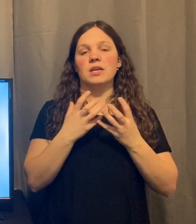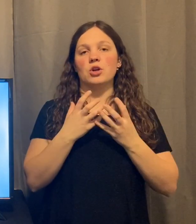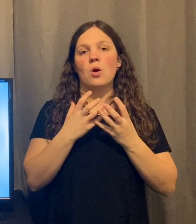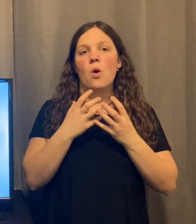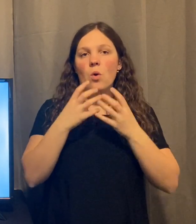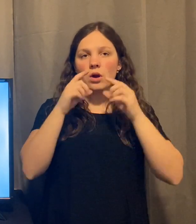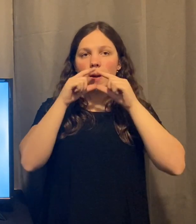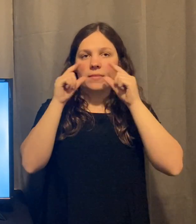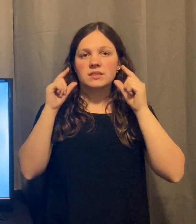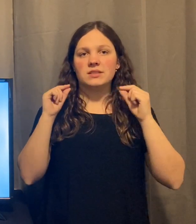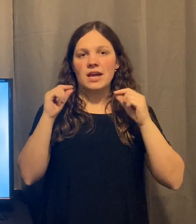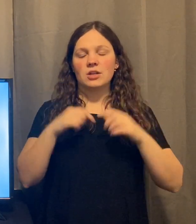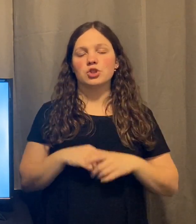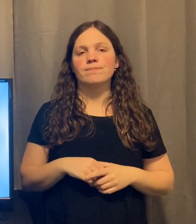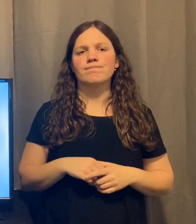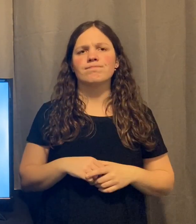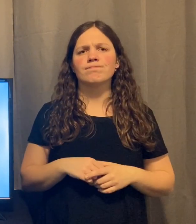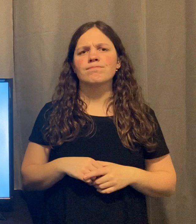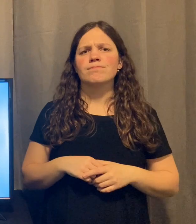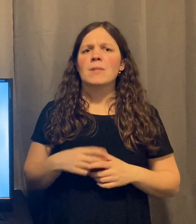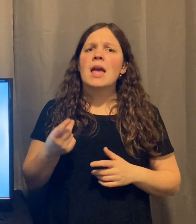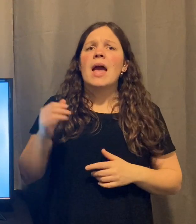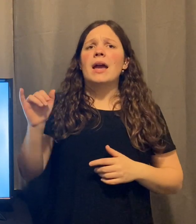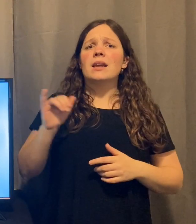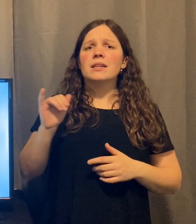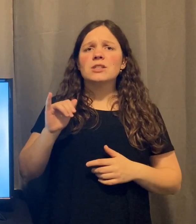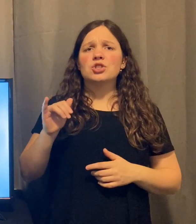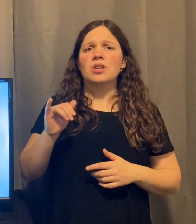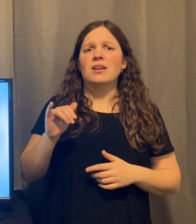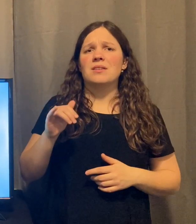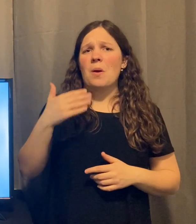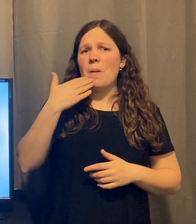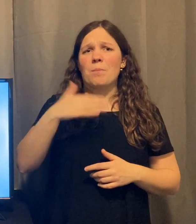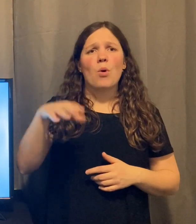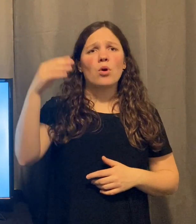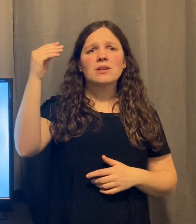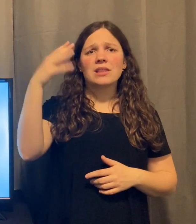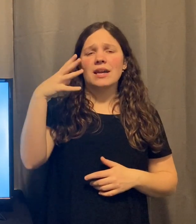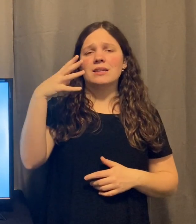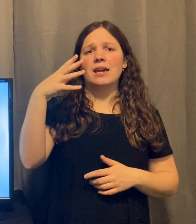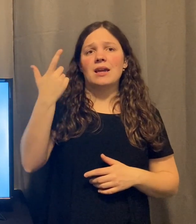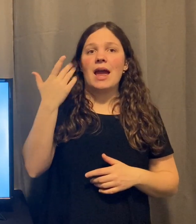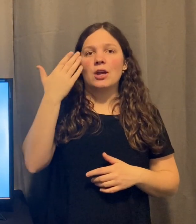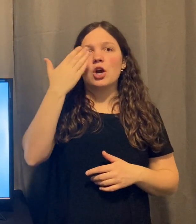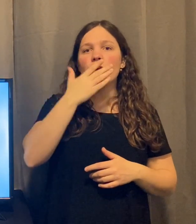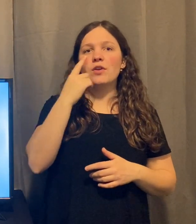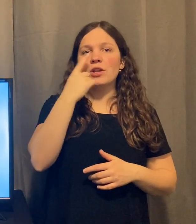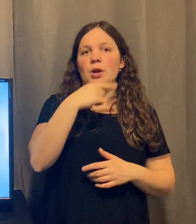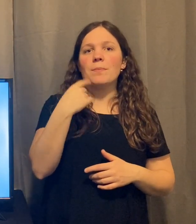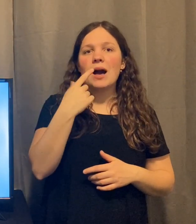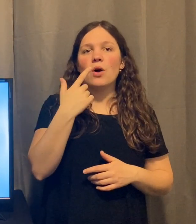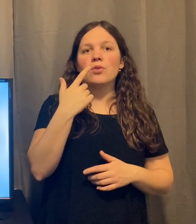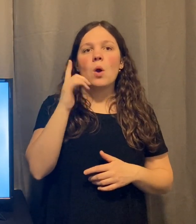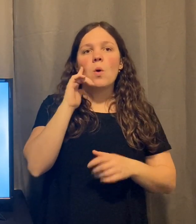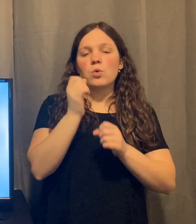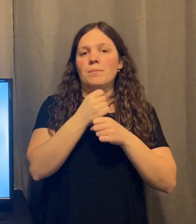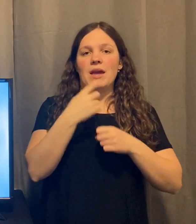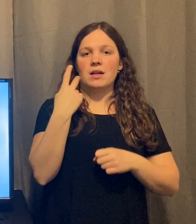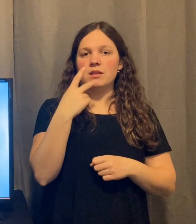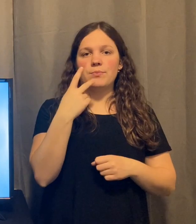beard or a mustache. In addition, poor lighting and covering your mouth will make lip